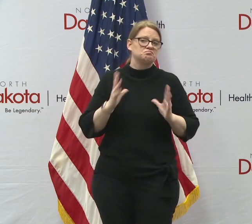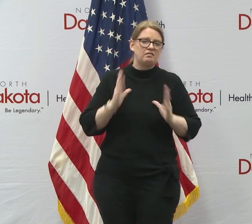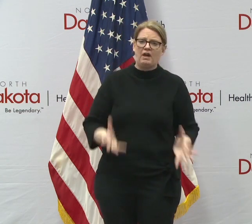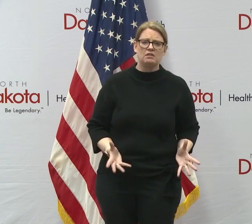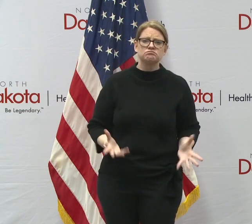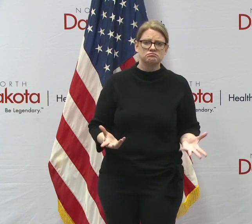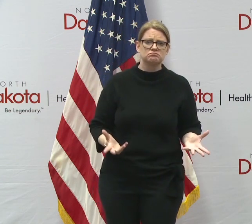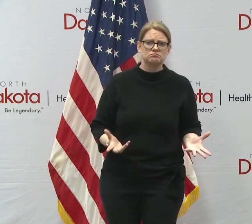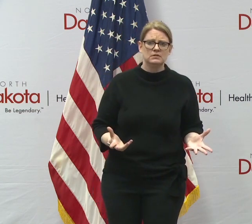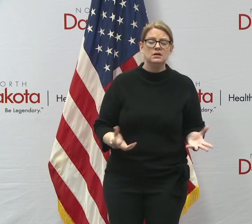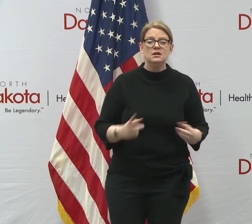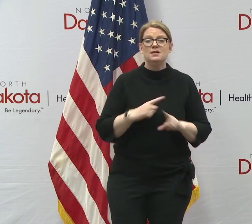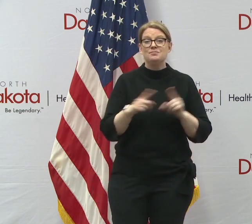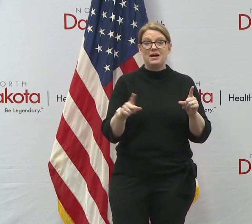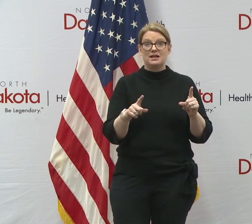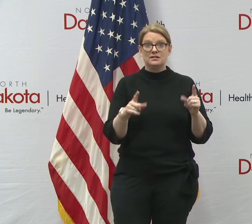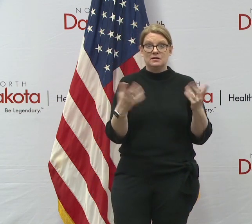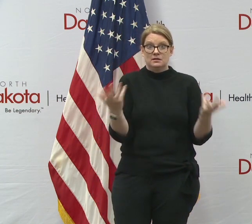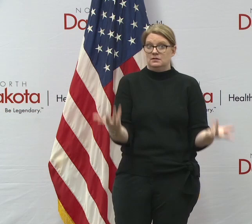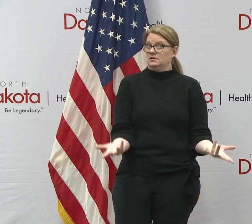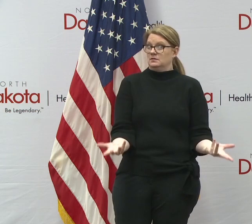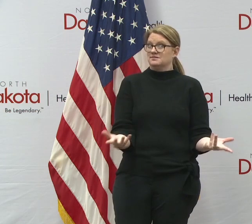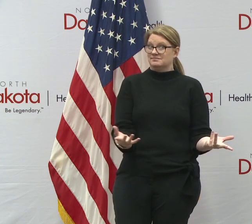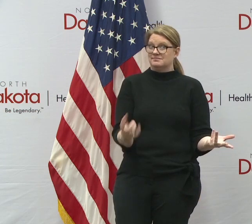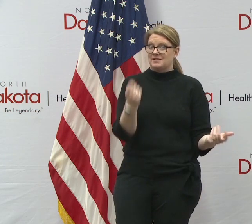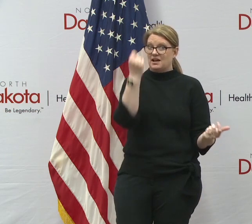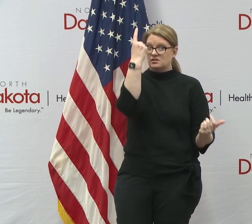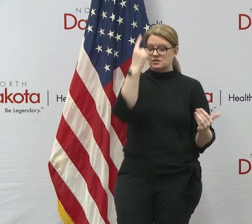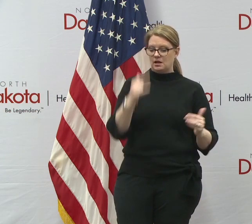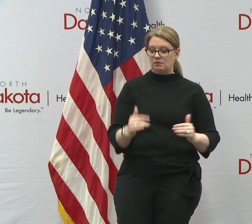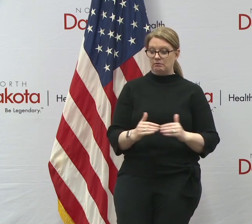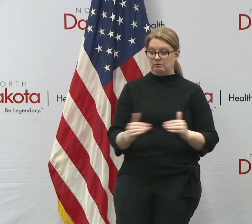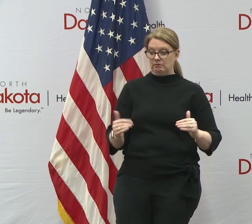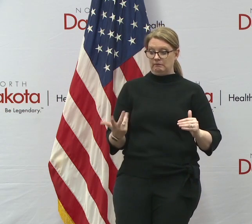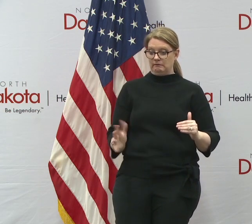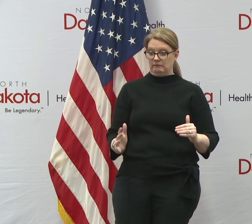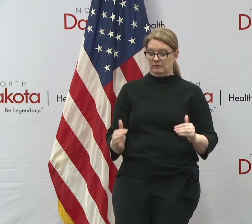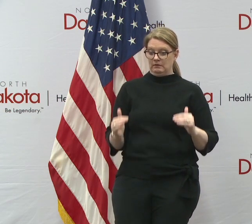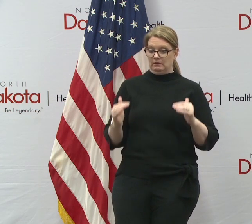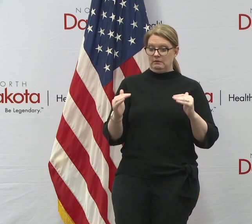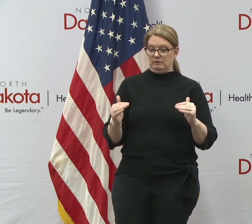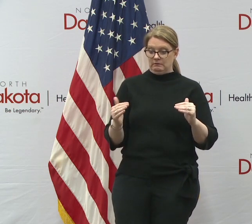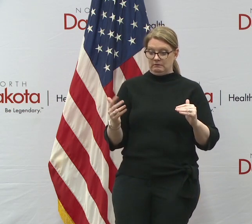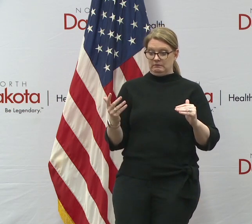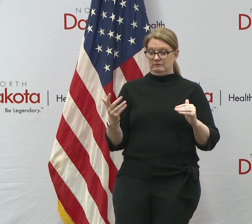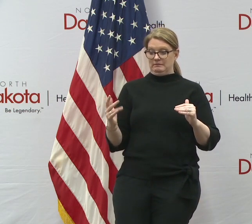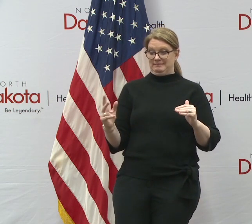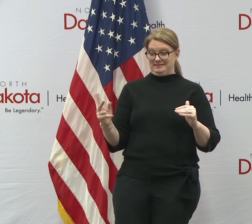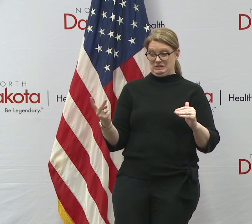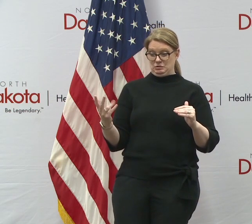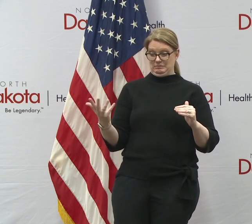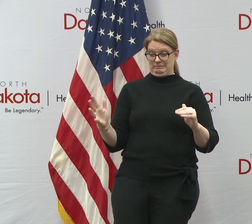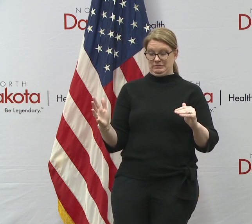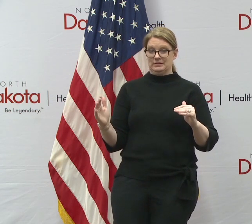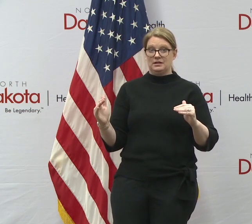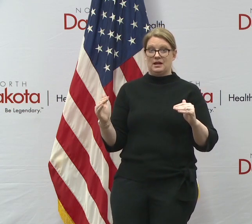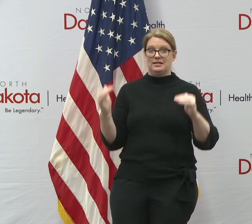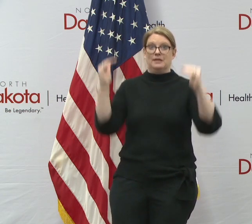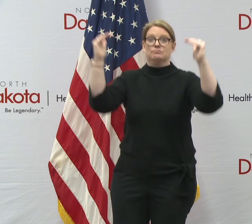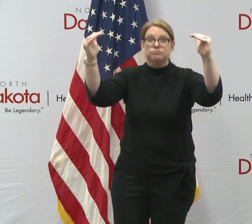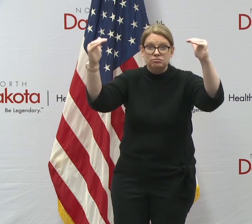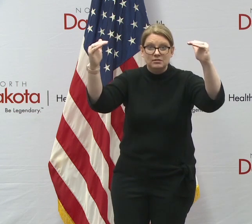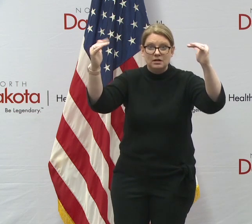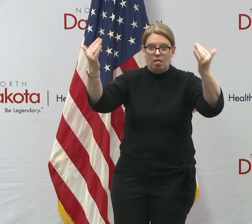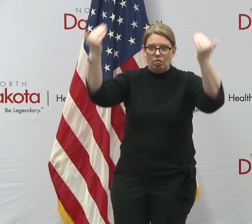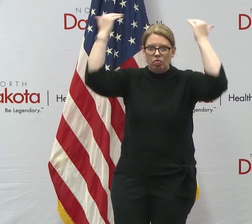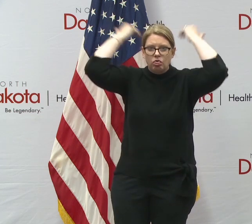again, we don't want to be in a spot where other states and other countries have found themselves, where the patients are coming faster than they